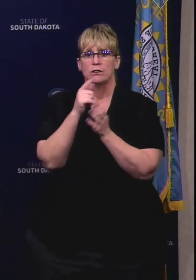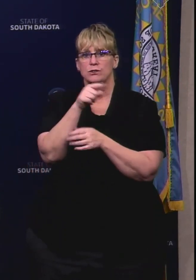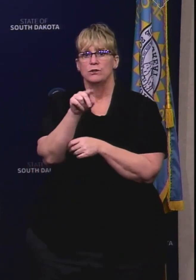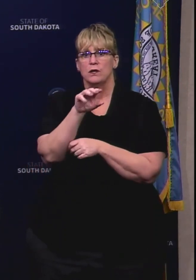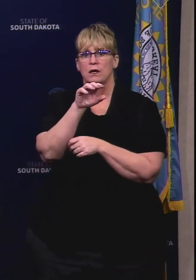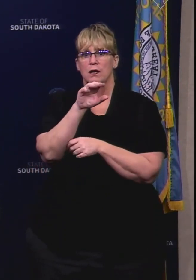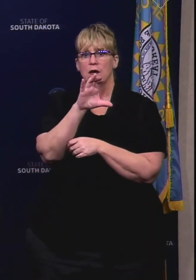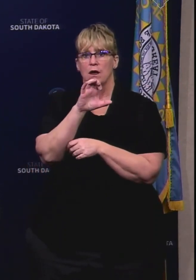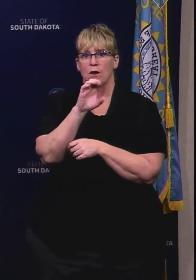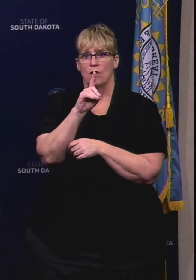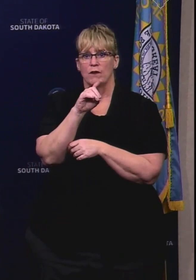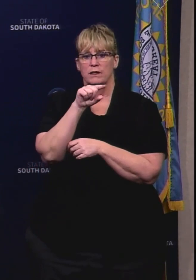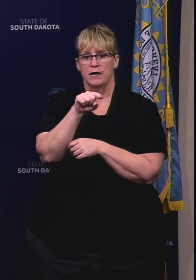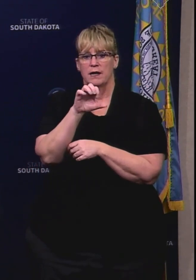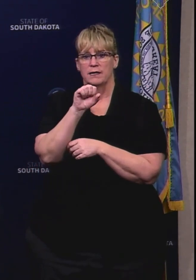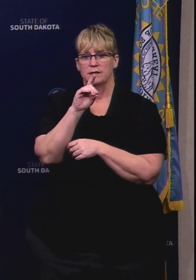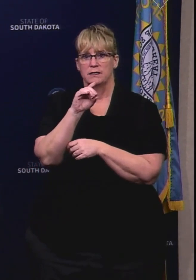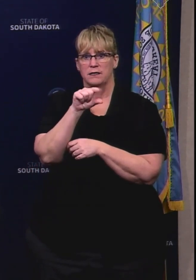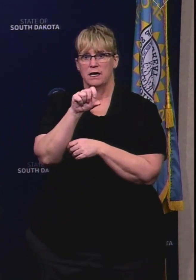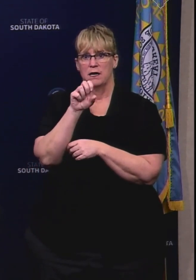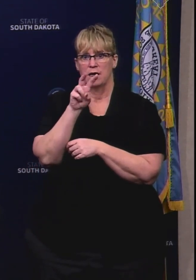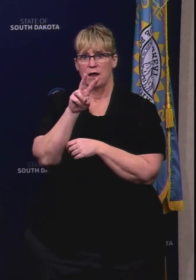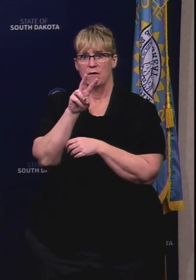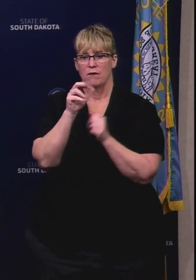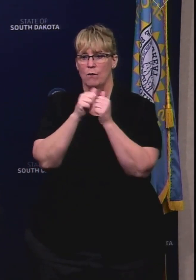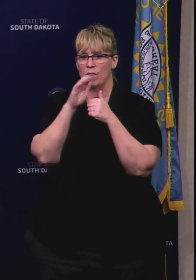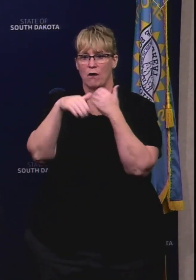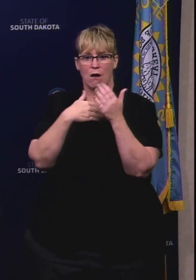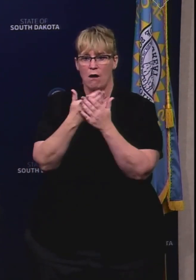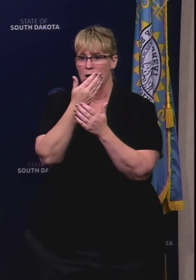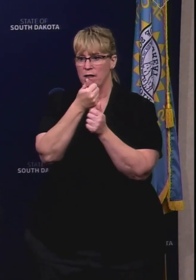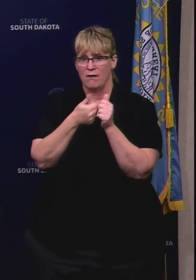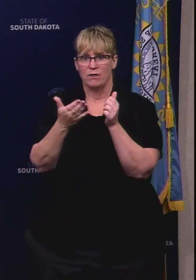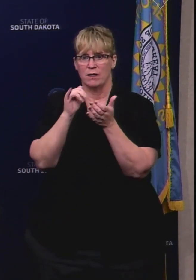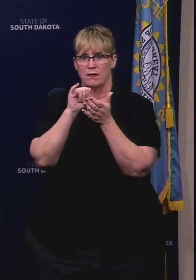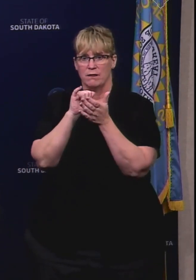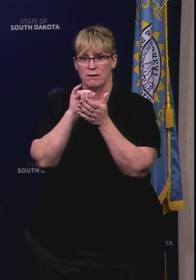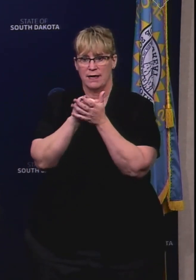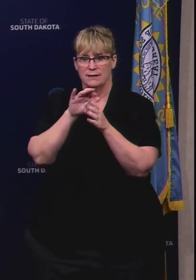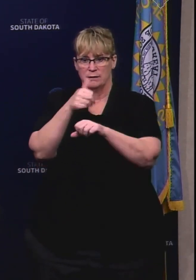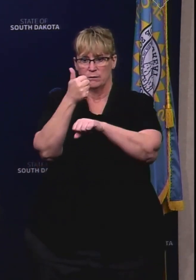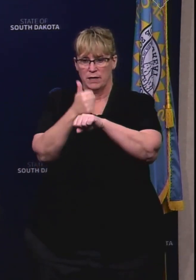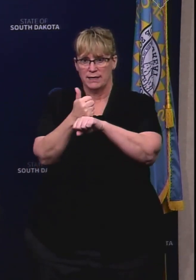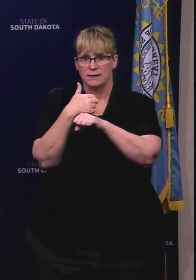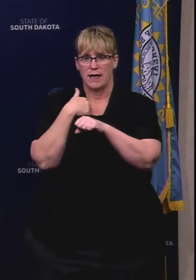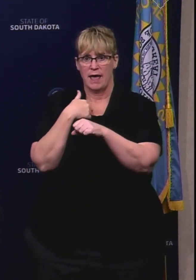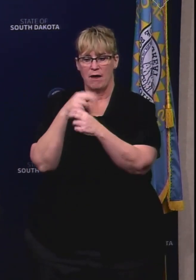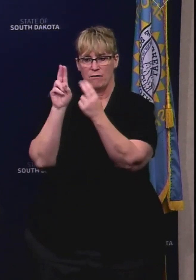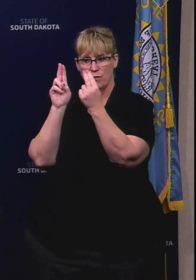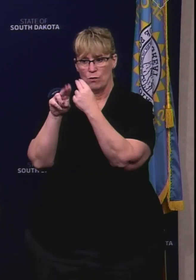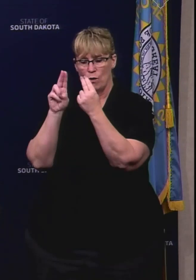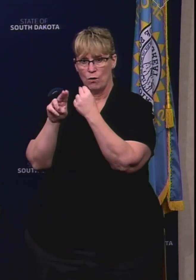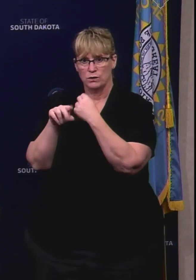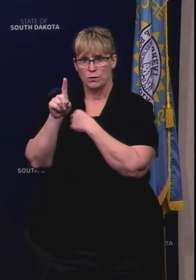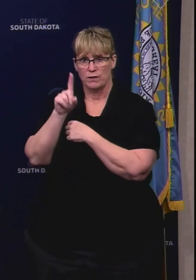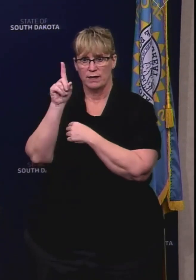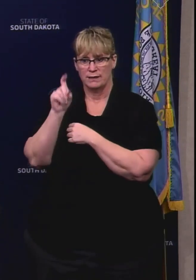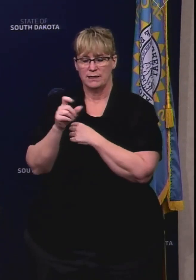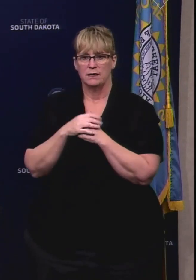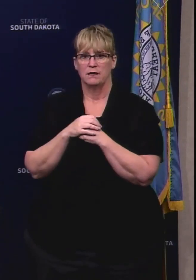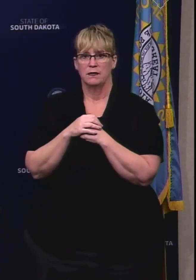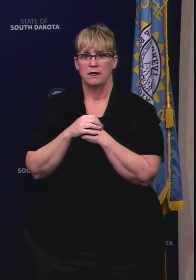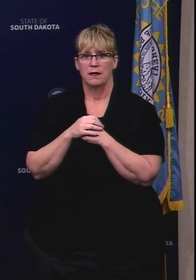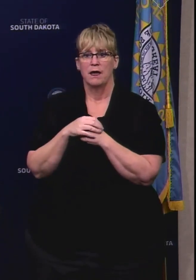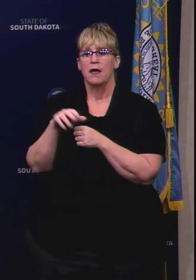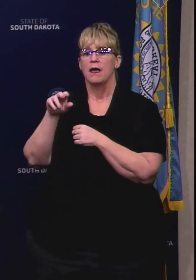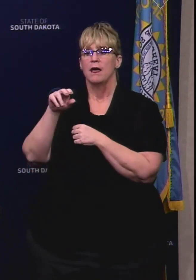covid.sd.gov to review all the easements that are in place granting us the right to put these roads where they are. These are easements that